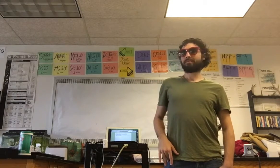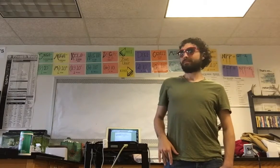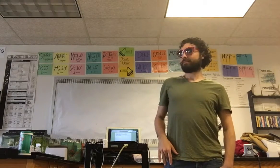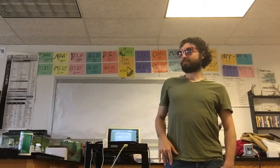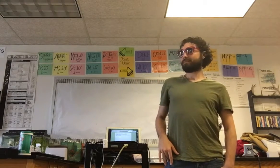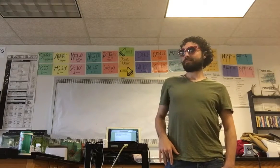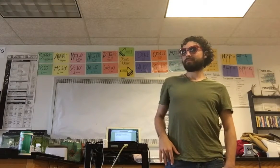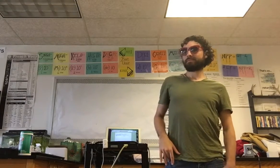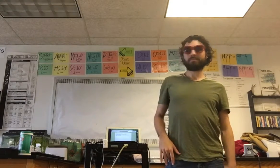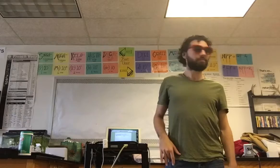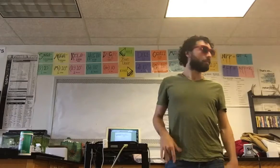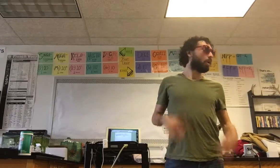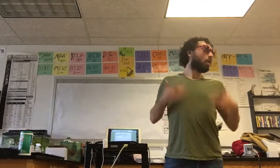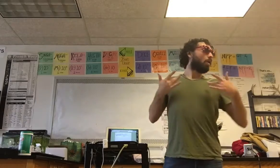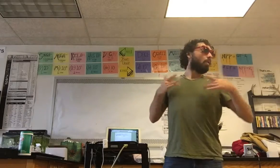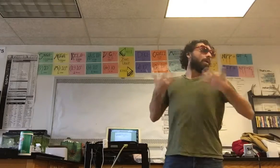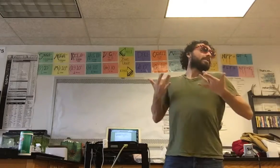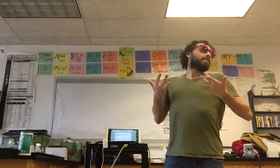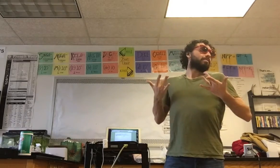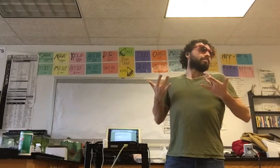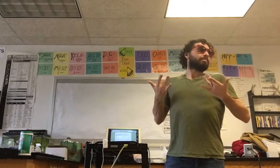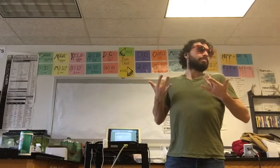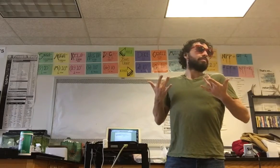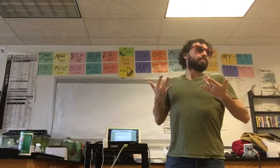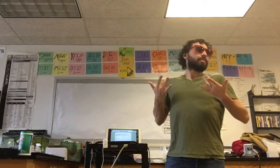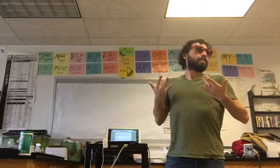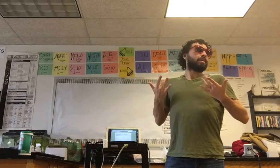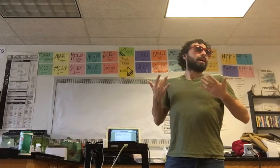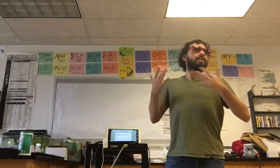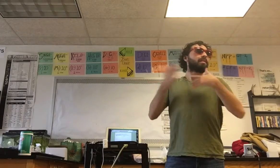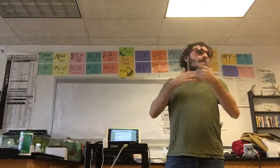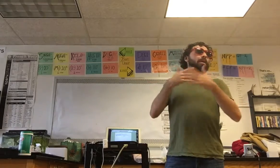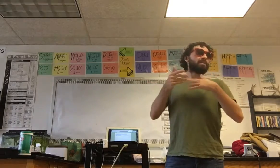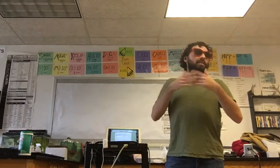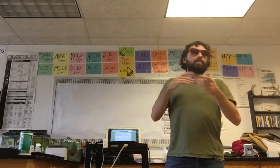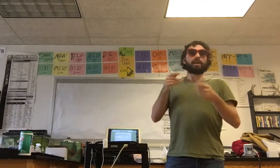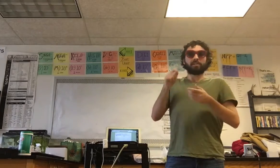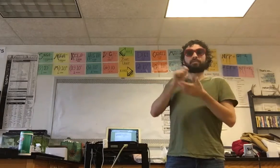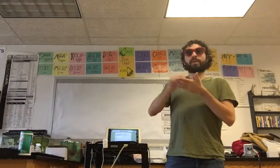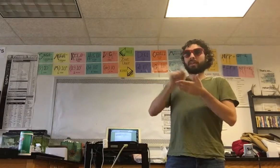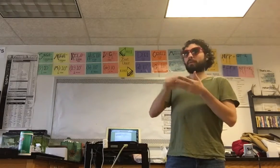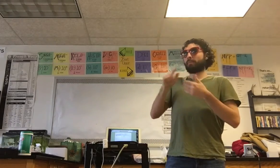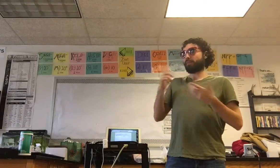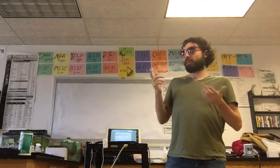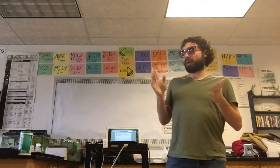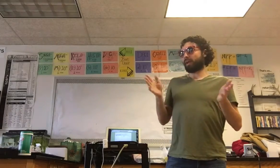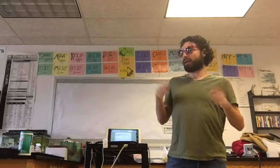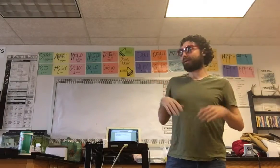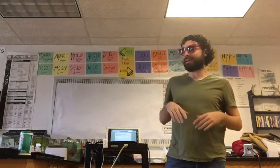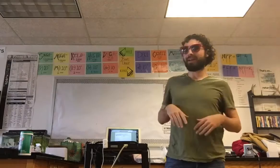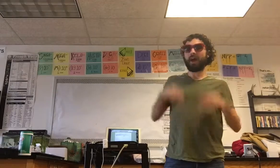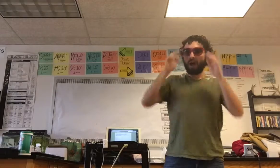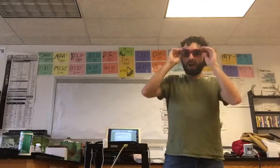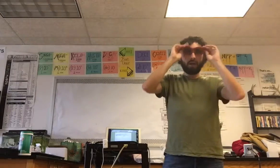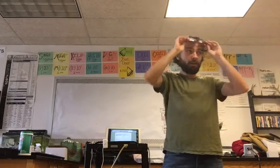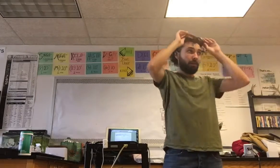Wait, can you do that one more time? Okay. Doesn't matter how you write it, just write down what I'm doing, okay?